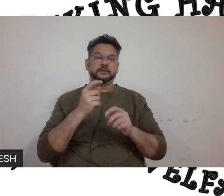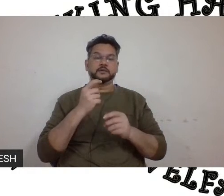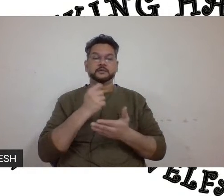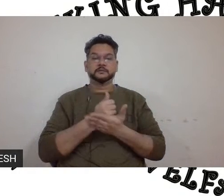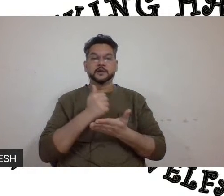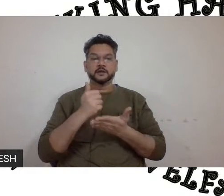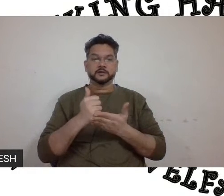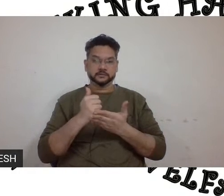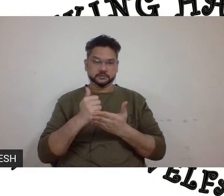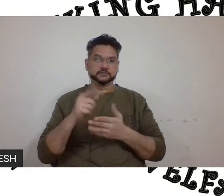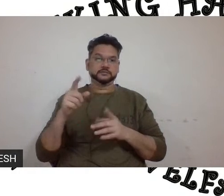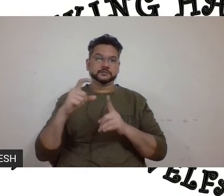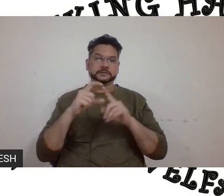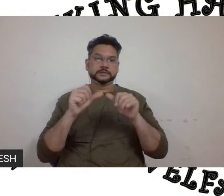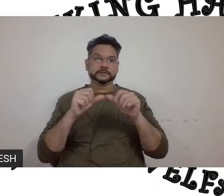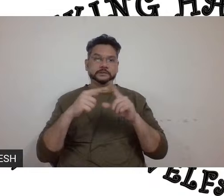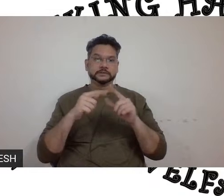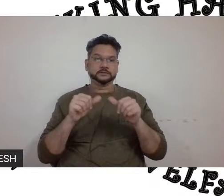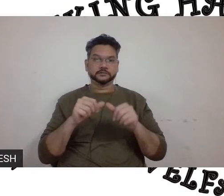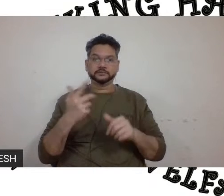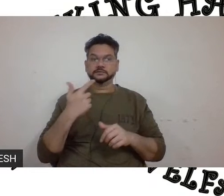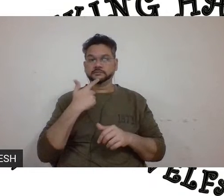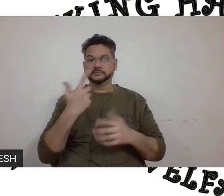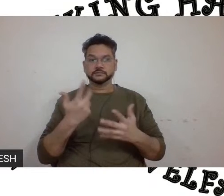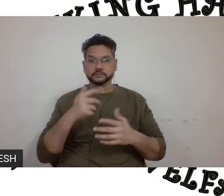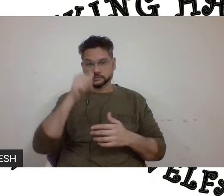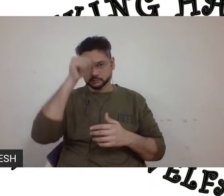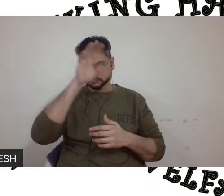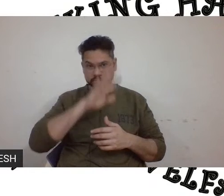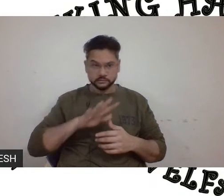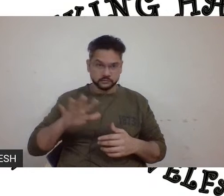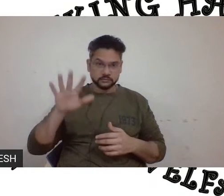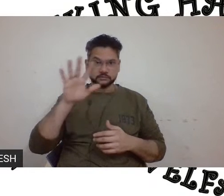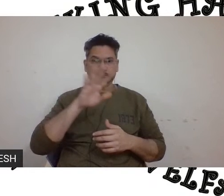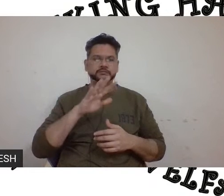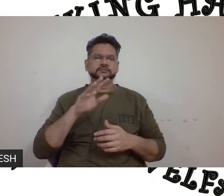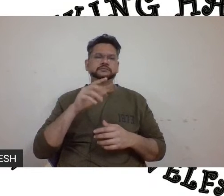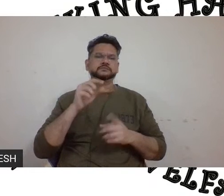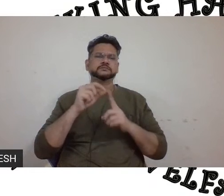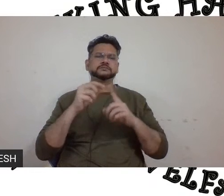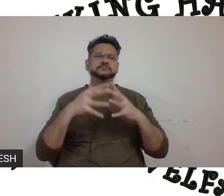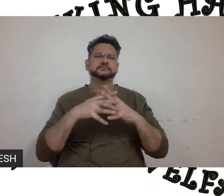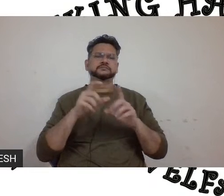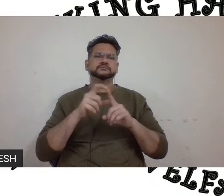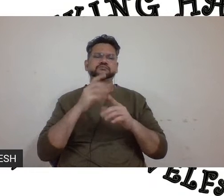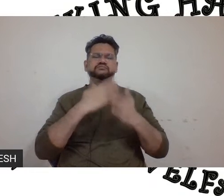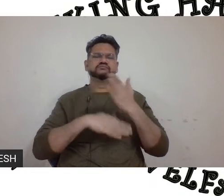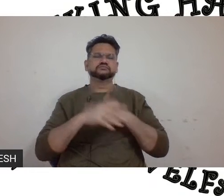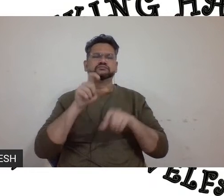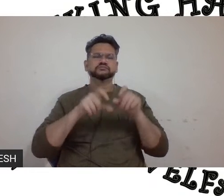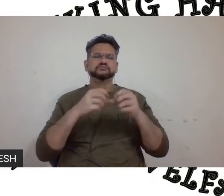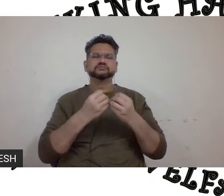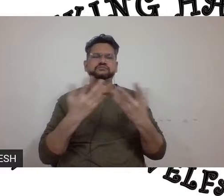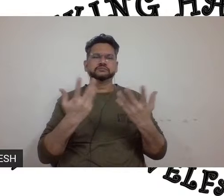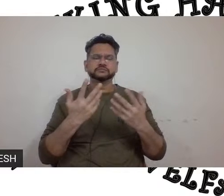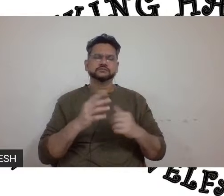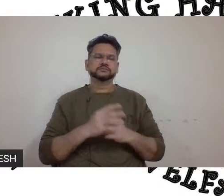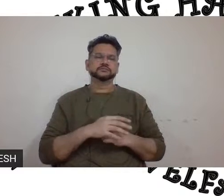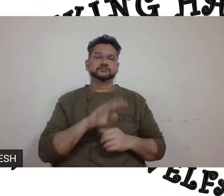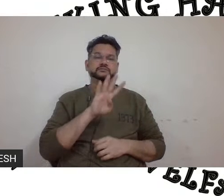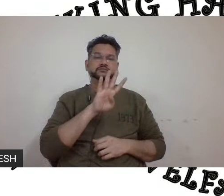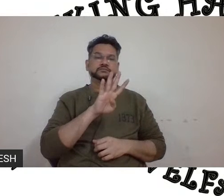total number of persons with disabilities in India would be near about 40 to 80 millions.